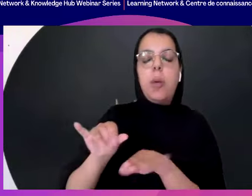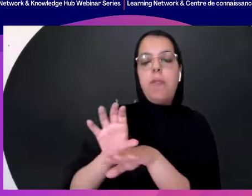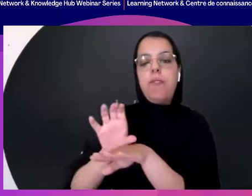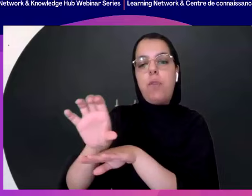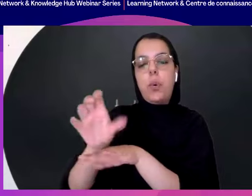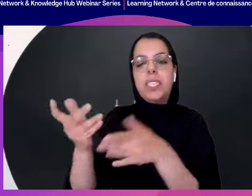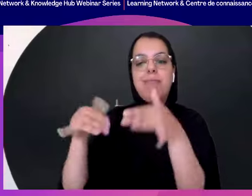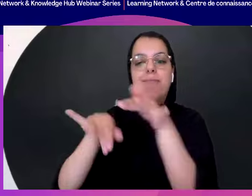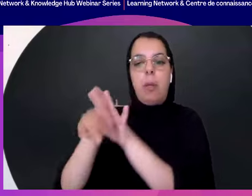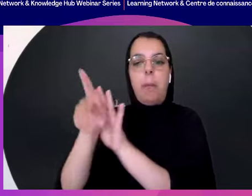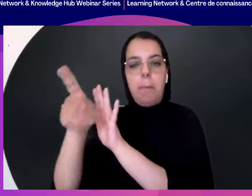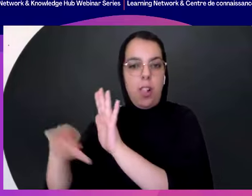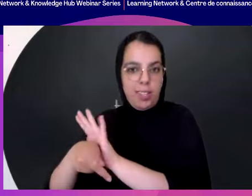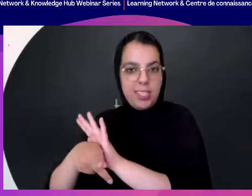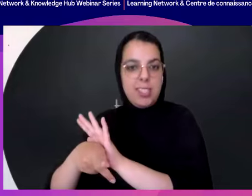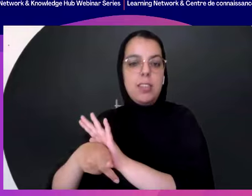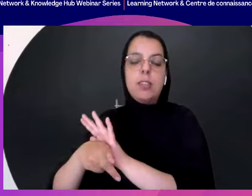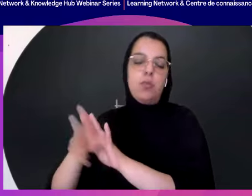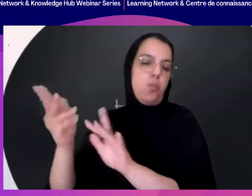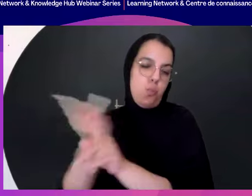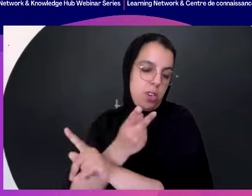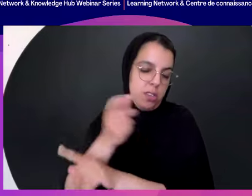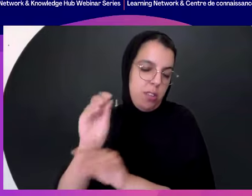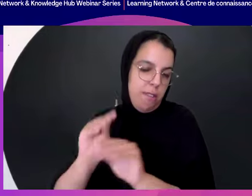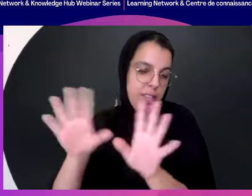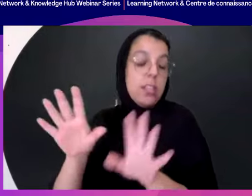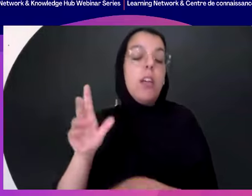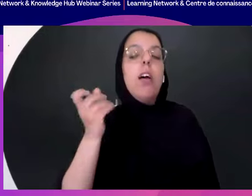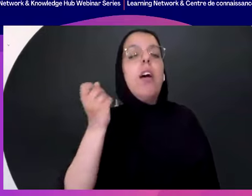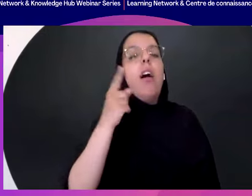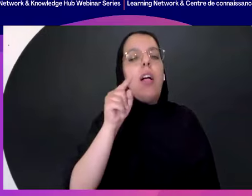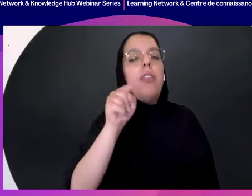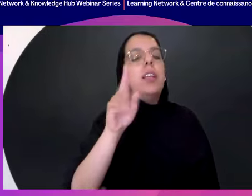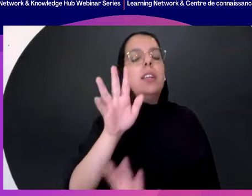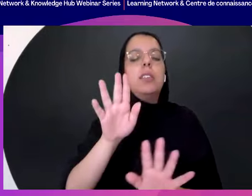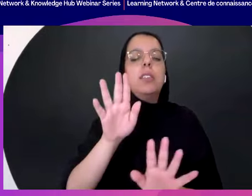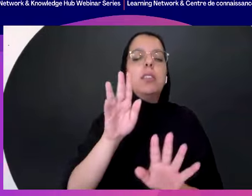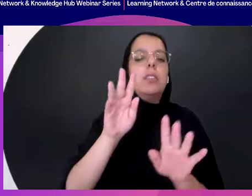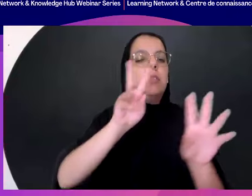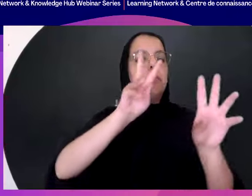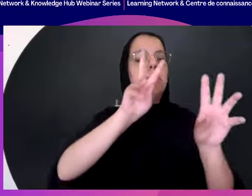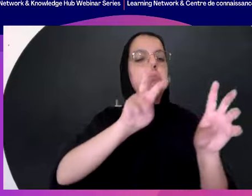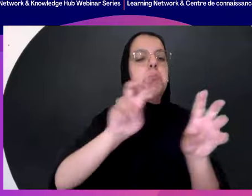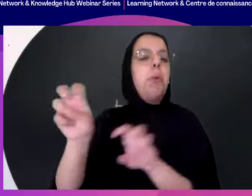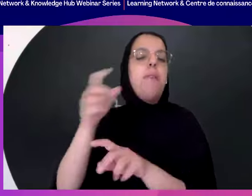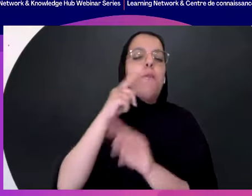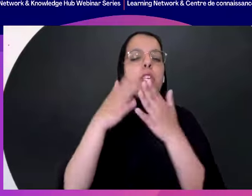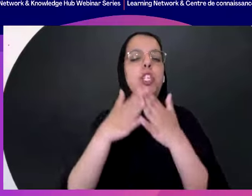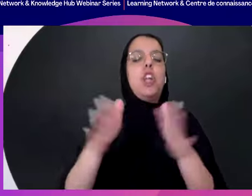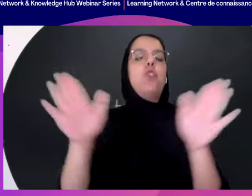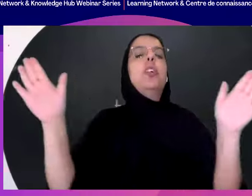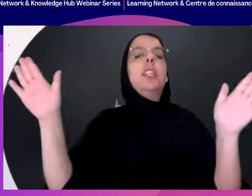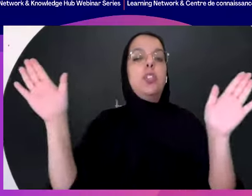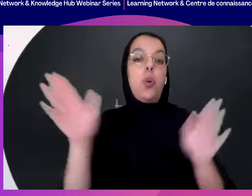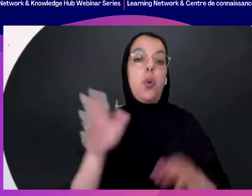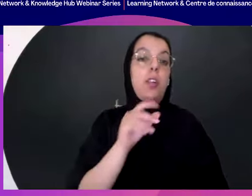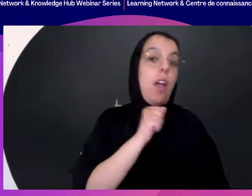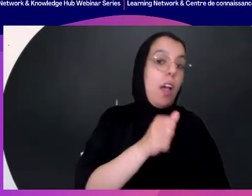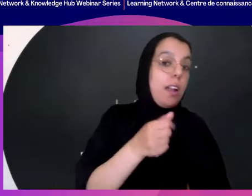who were not affected by residential schools or who were intergenerationally affected or who attended. And we're looking